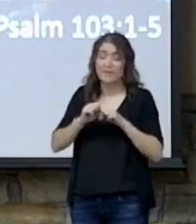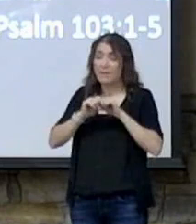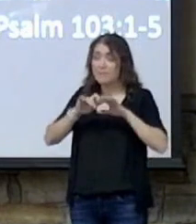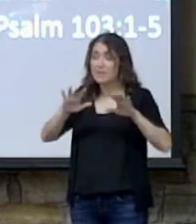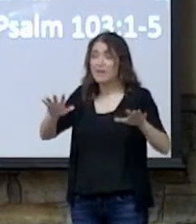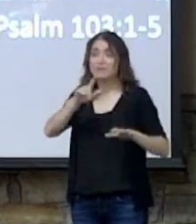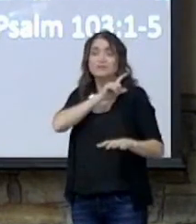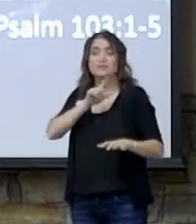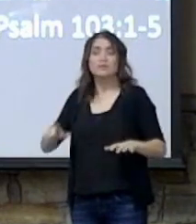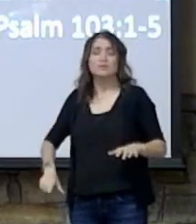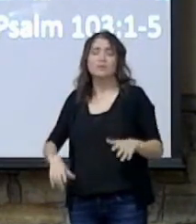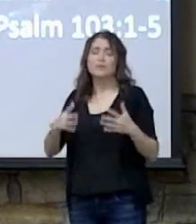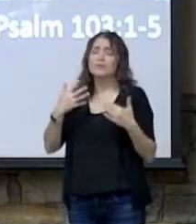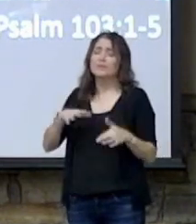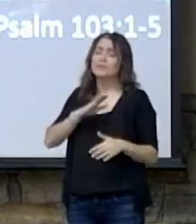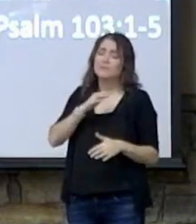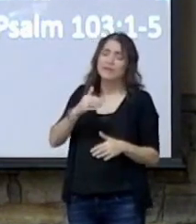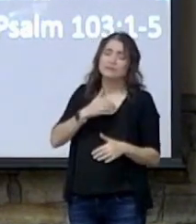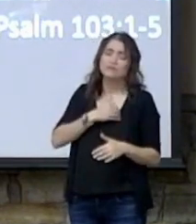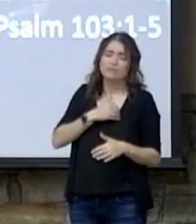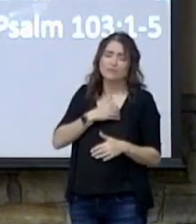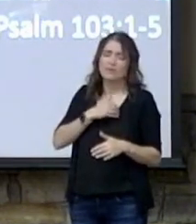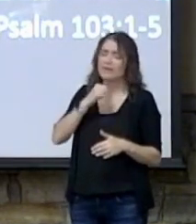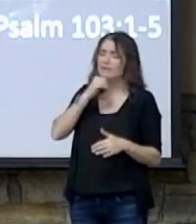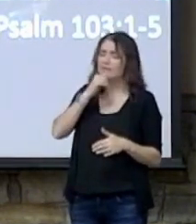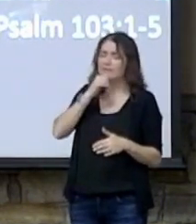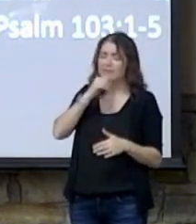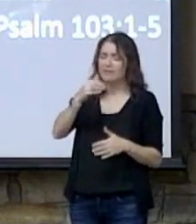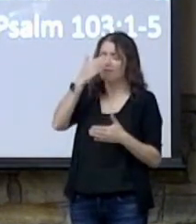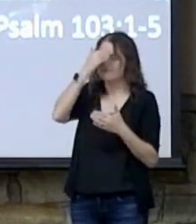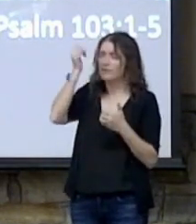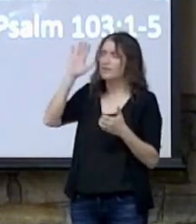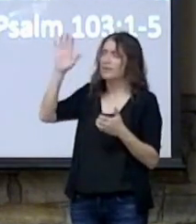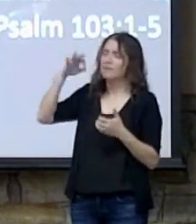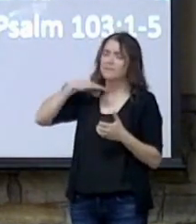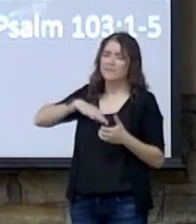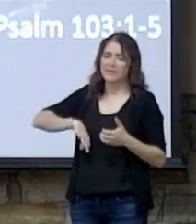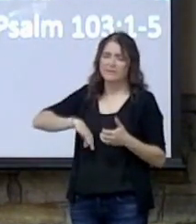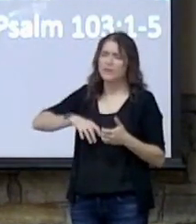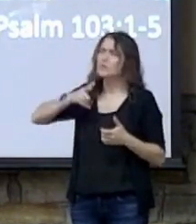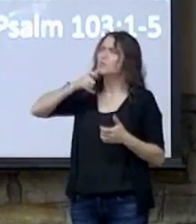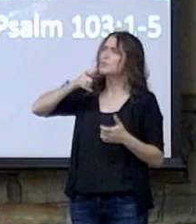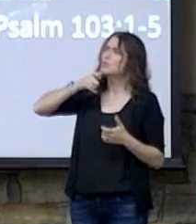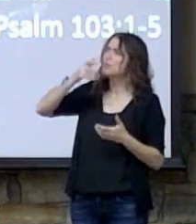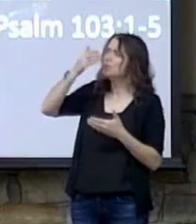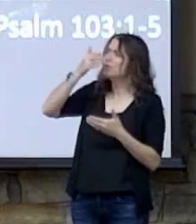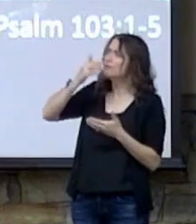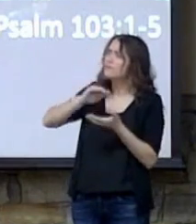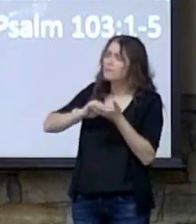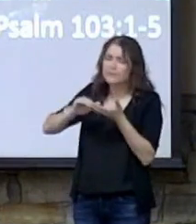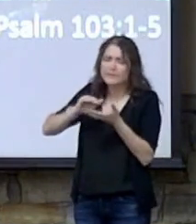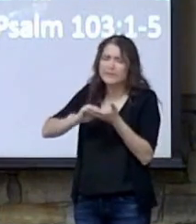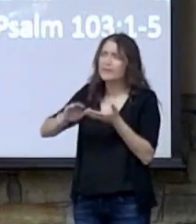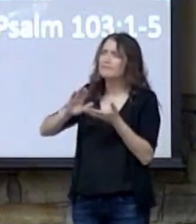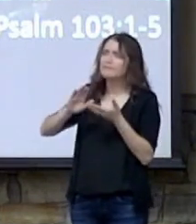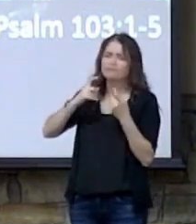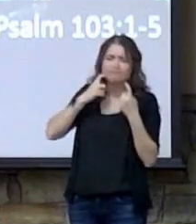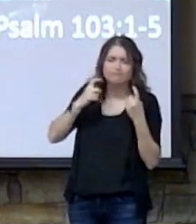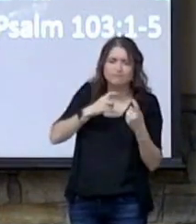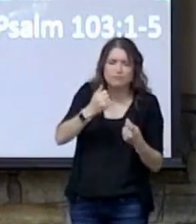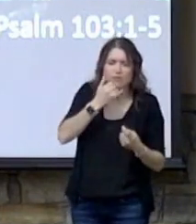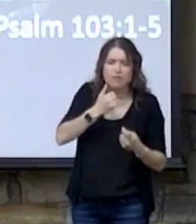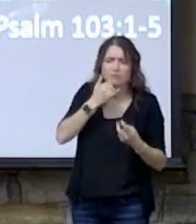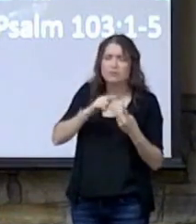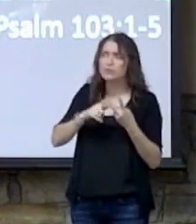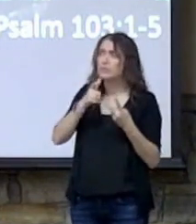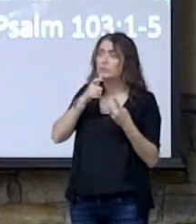O my soul, and forget not all His benefits. Who forgives all your iniquity? Who heals all your